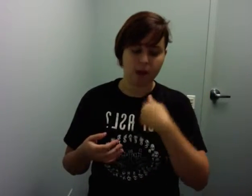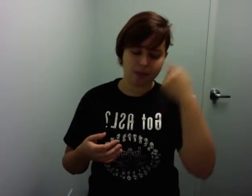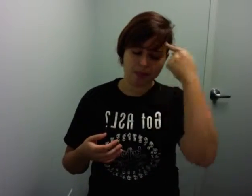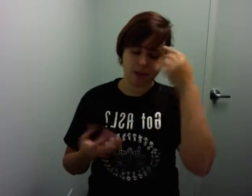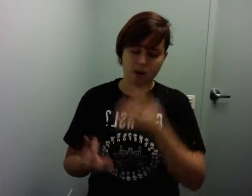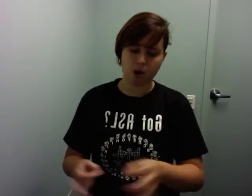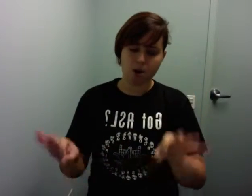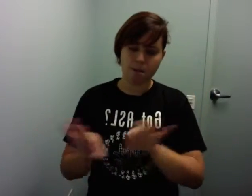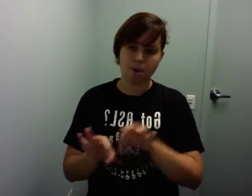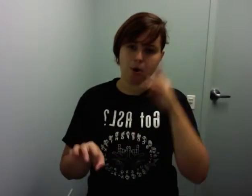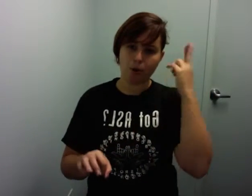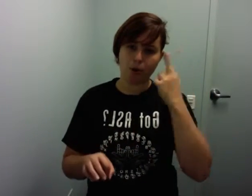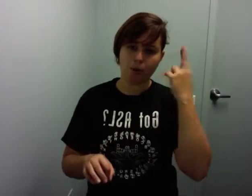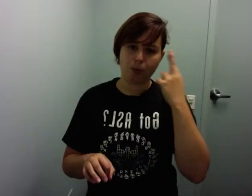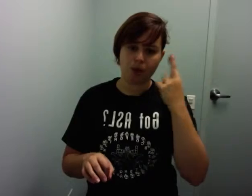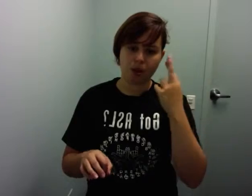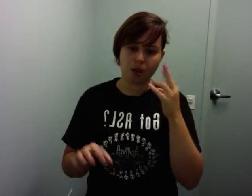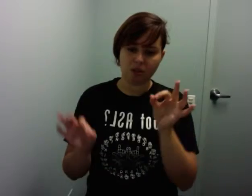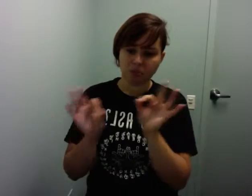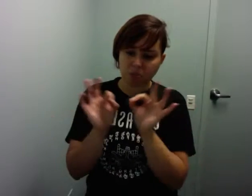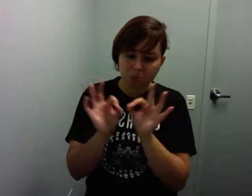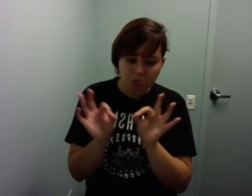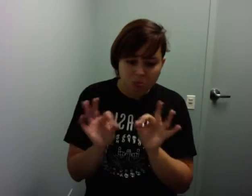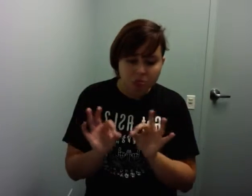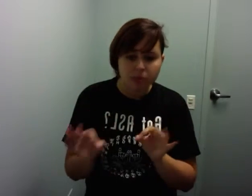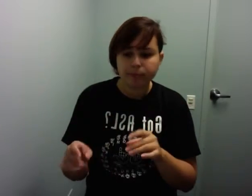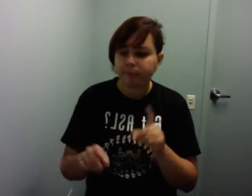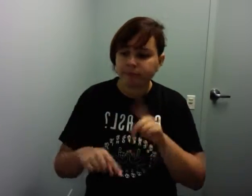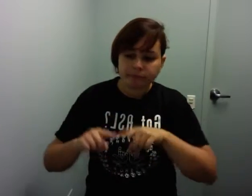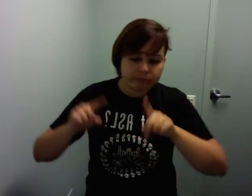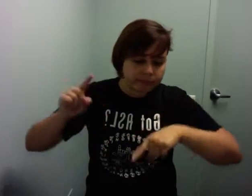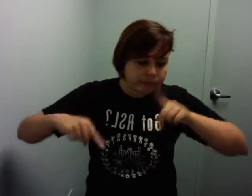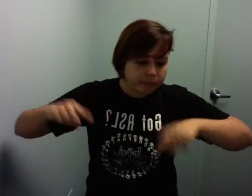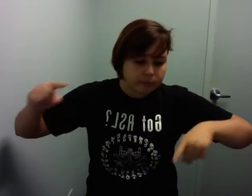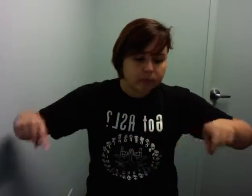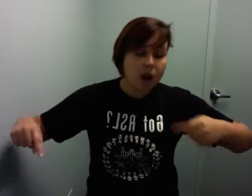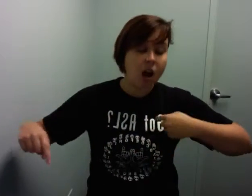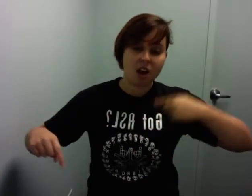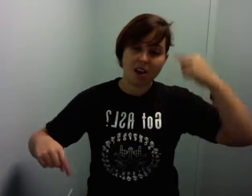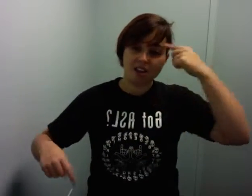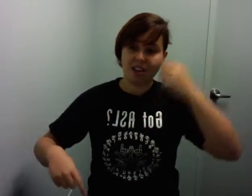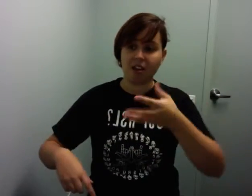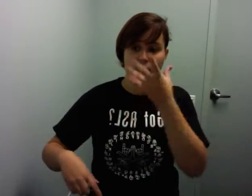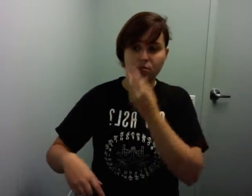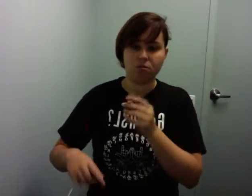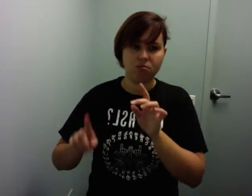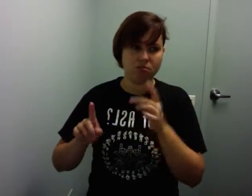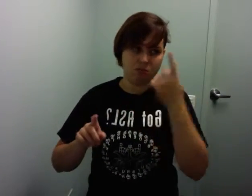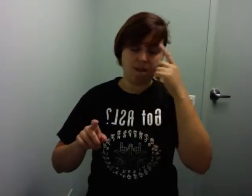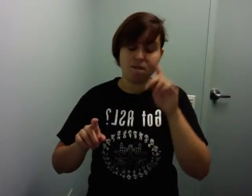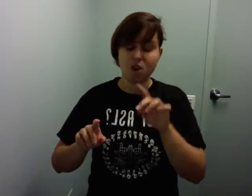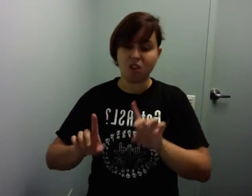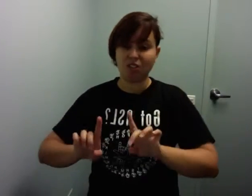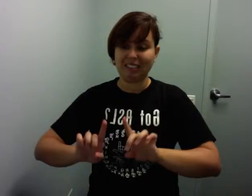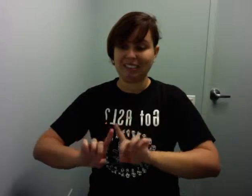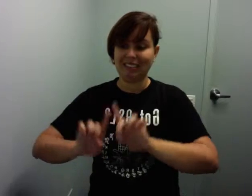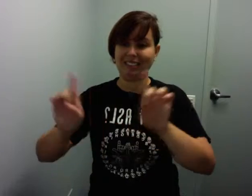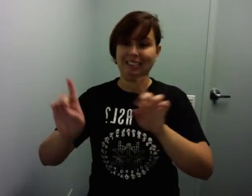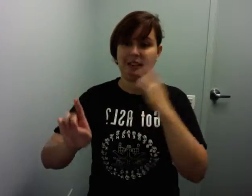the details will vary, and it's probably we sleep for multiple different reasons. But sleep is not an indulgence. It's